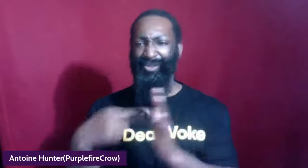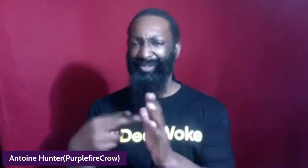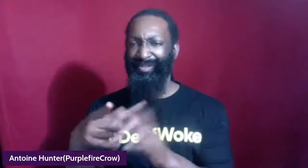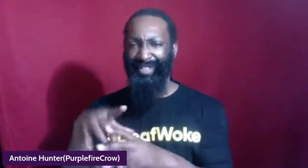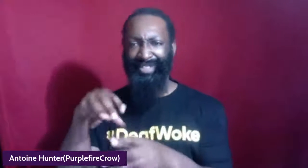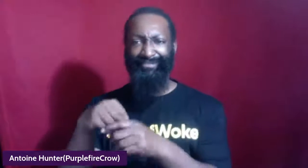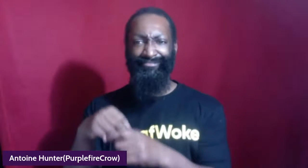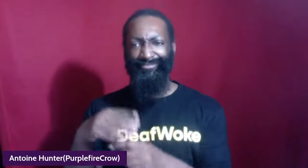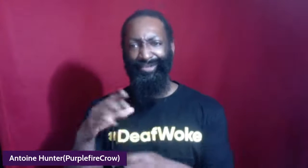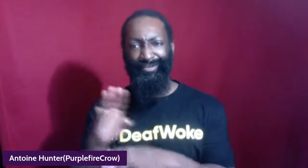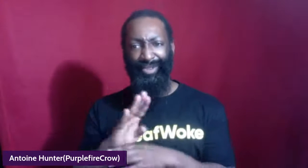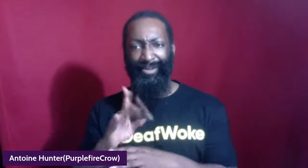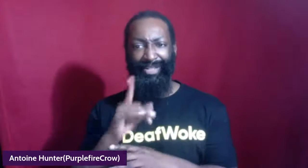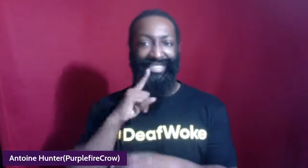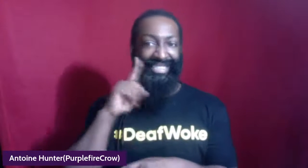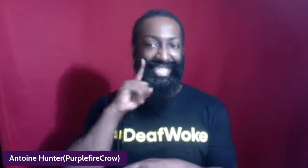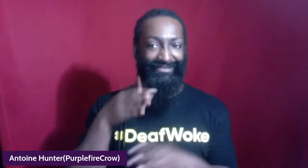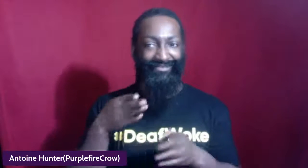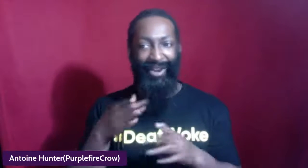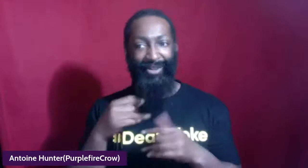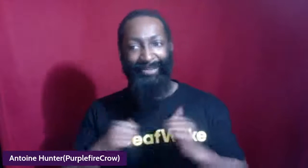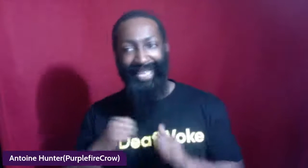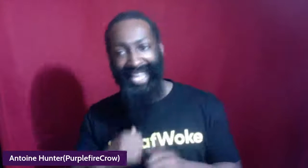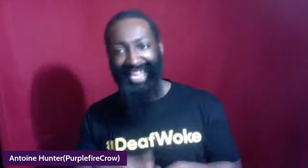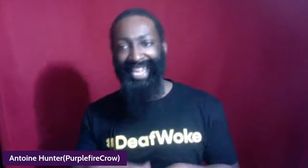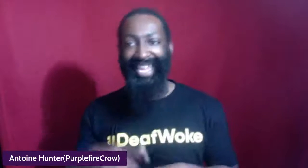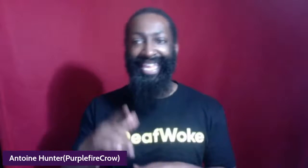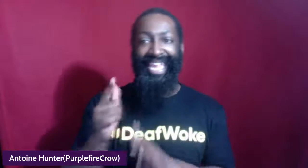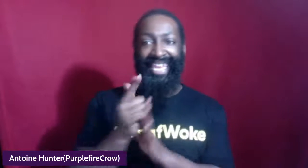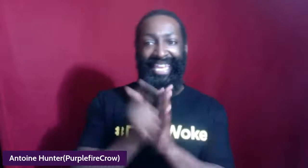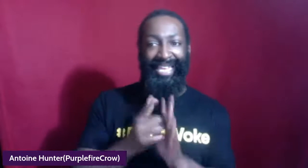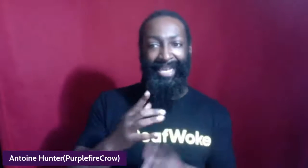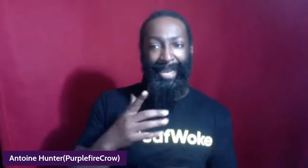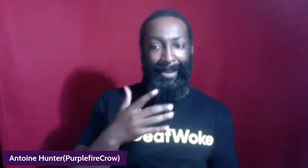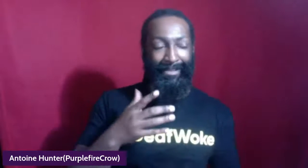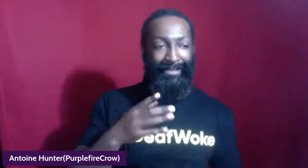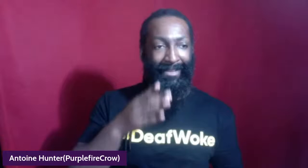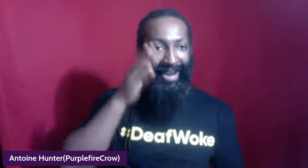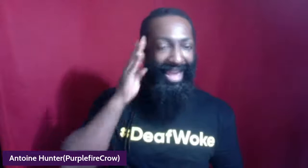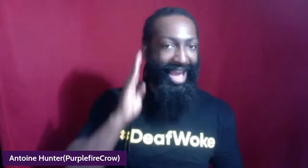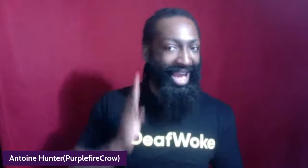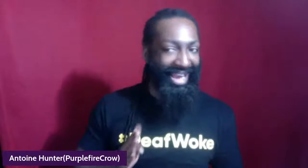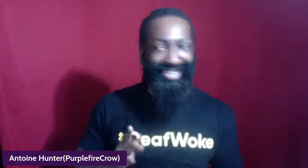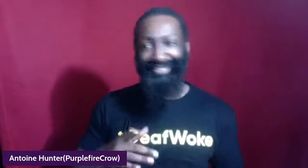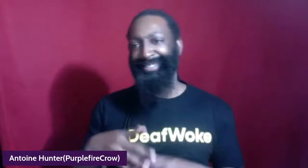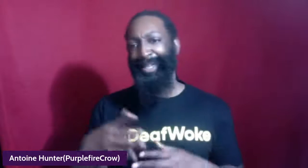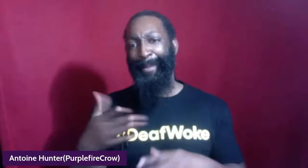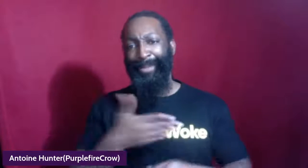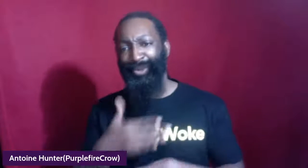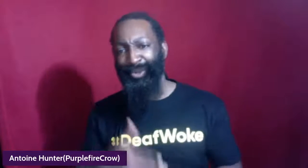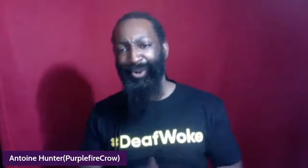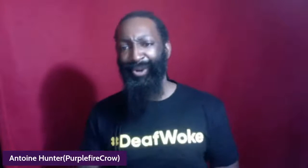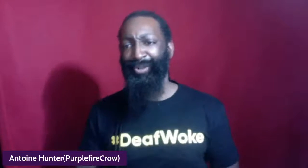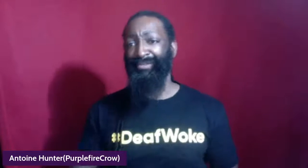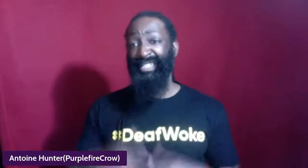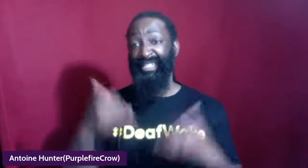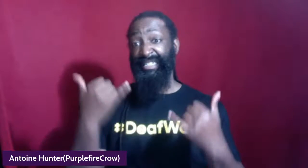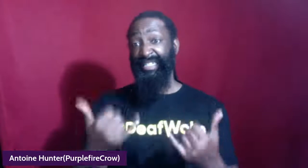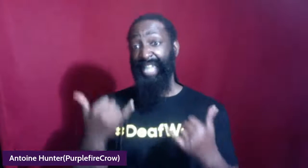And multiple ensembles, roles in deaf Broadway plays. She was Legally Blonde, the